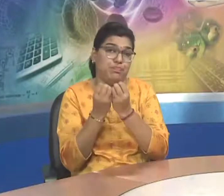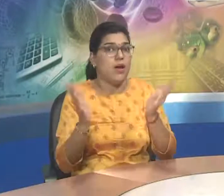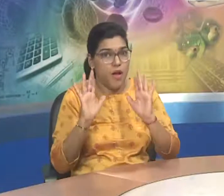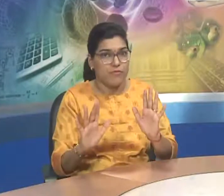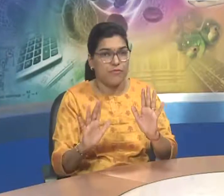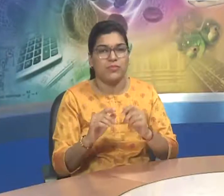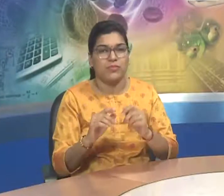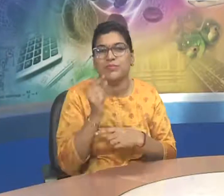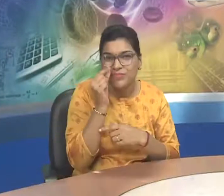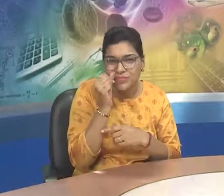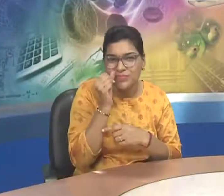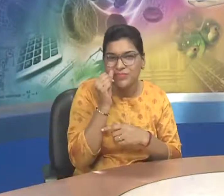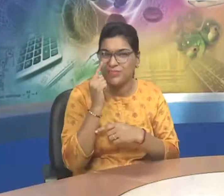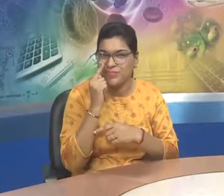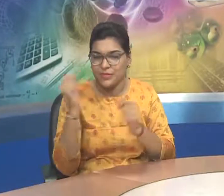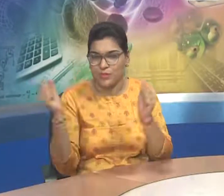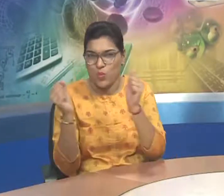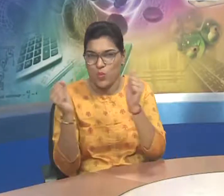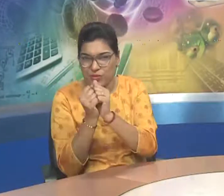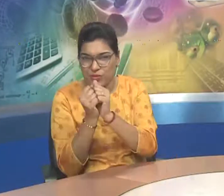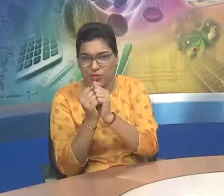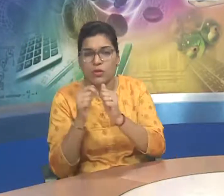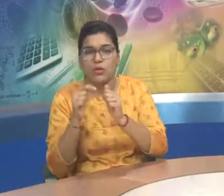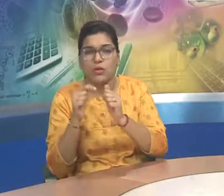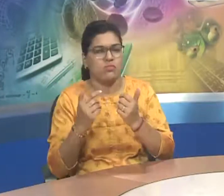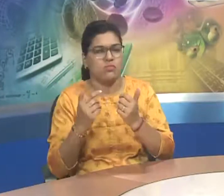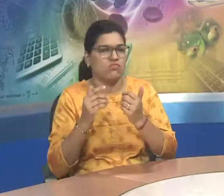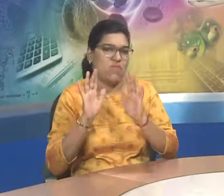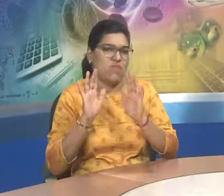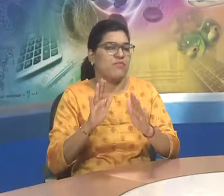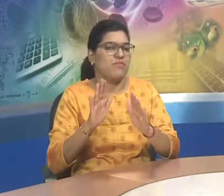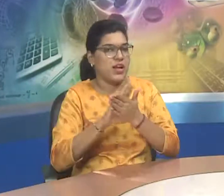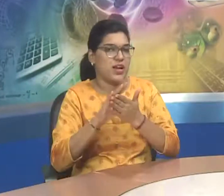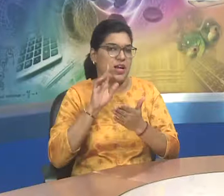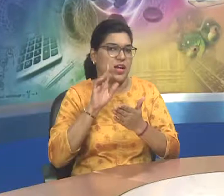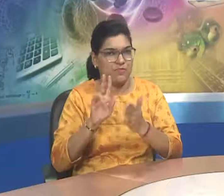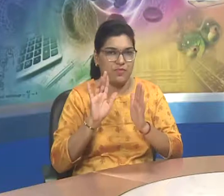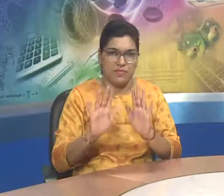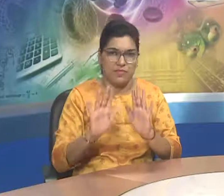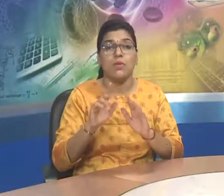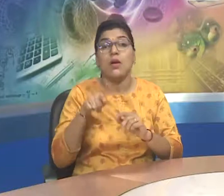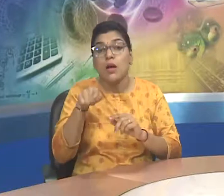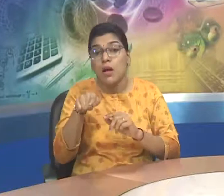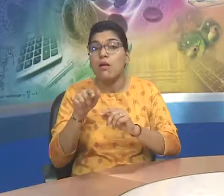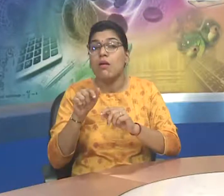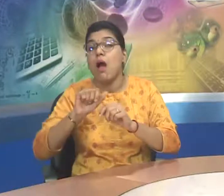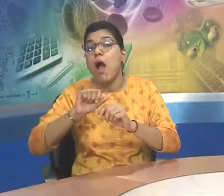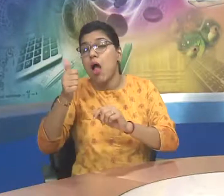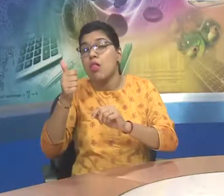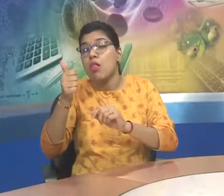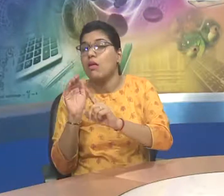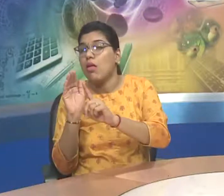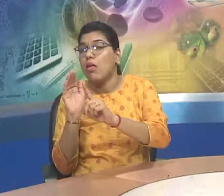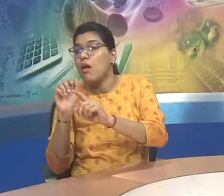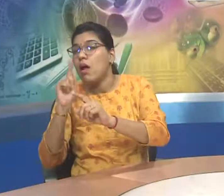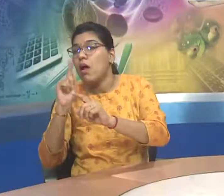There are different ways to solve or cure the problem of